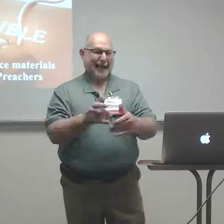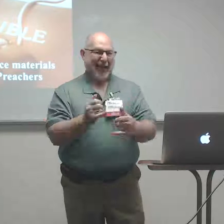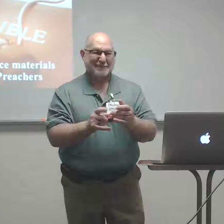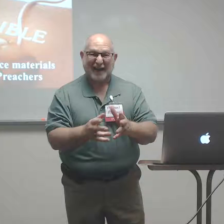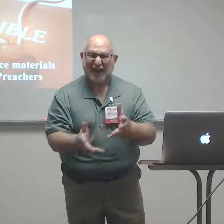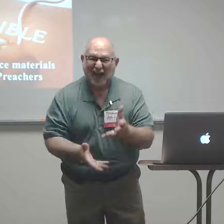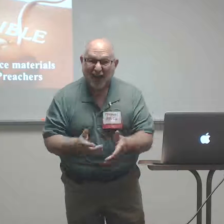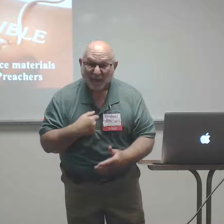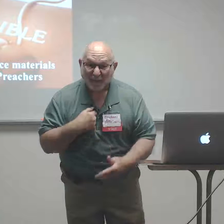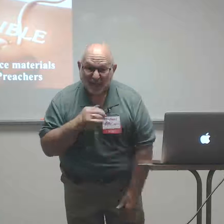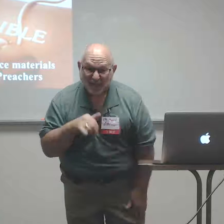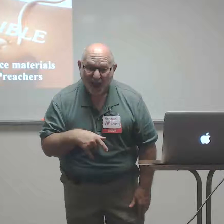last minute. Need that.